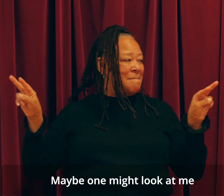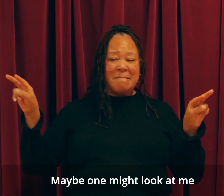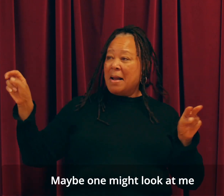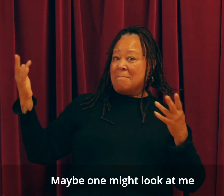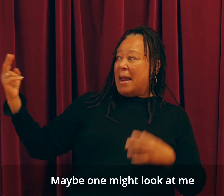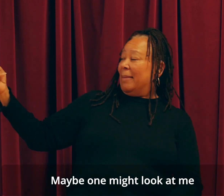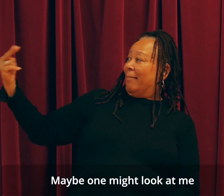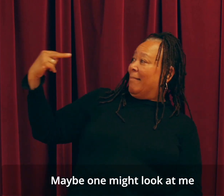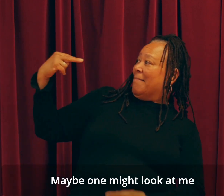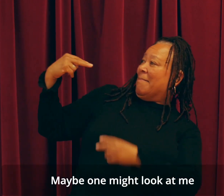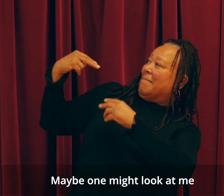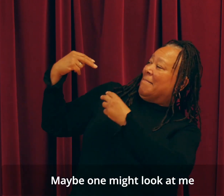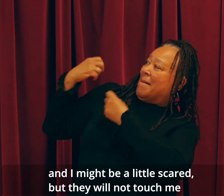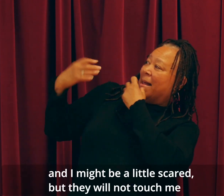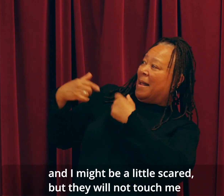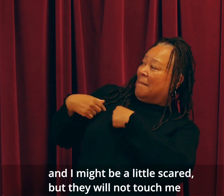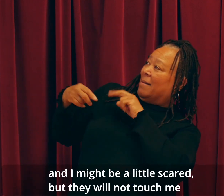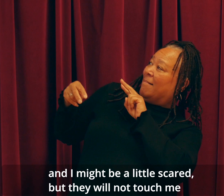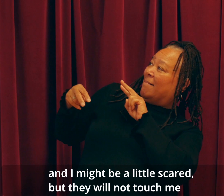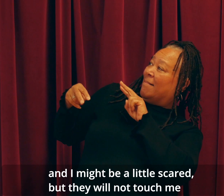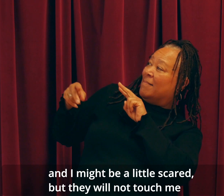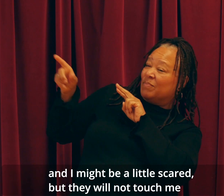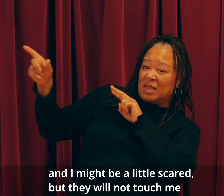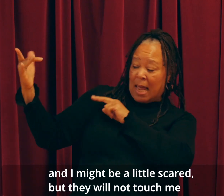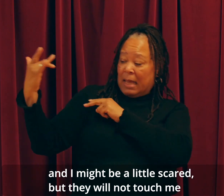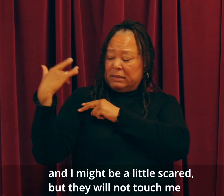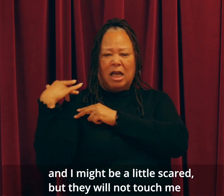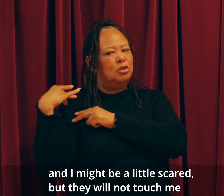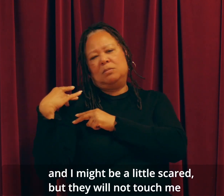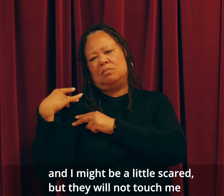me, and I might be a little scared, but they will not touch me.